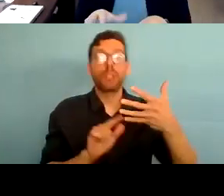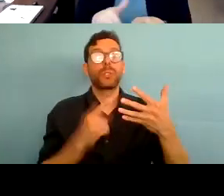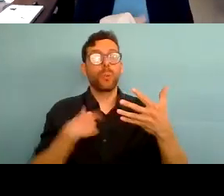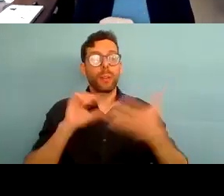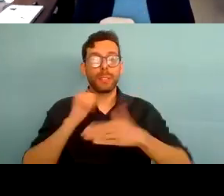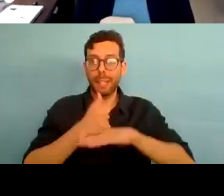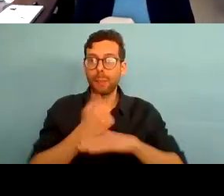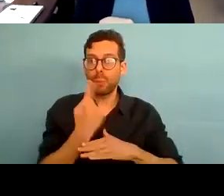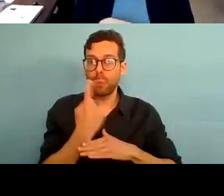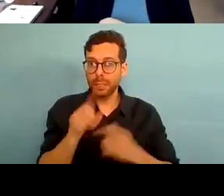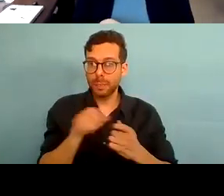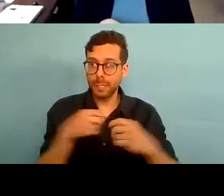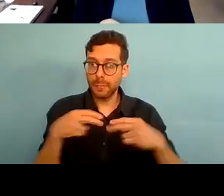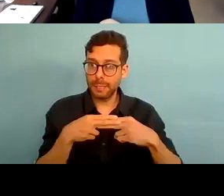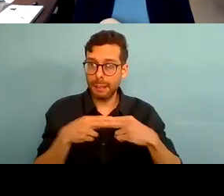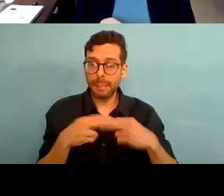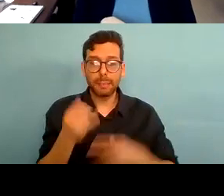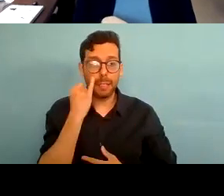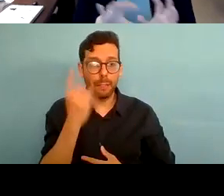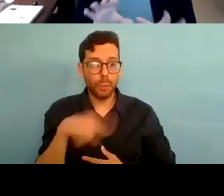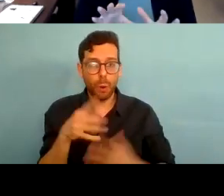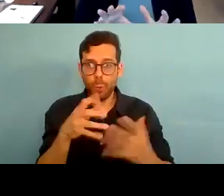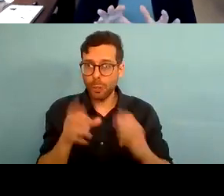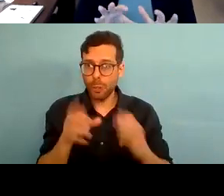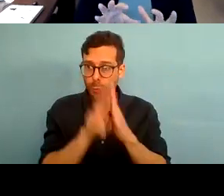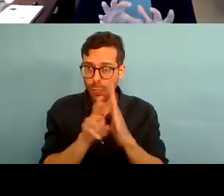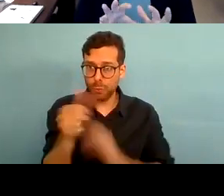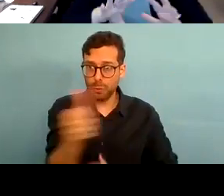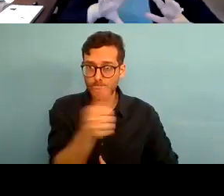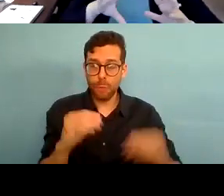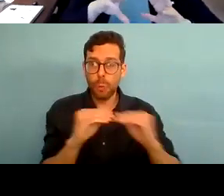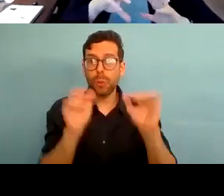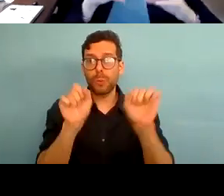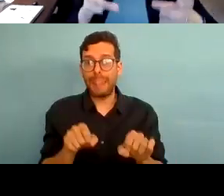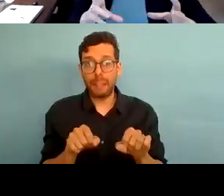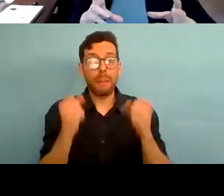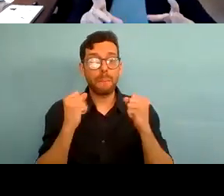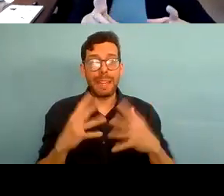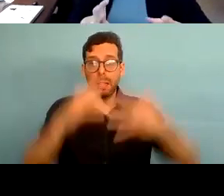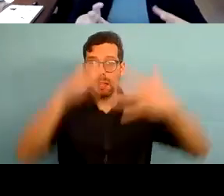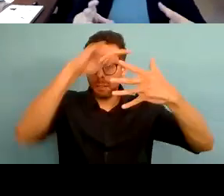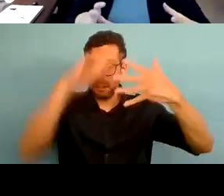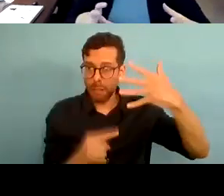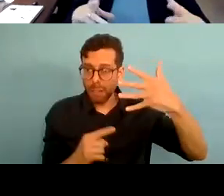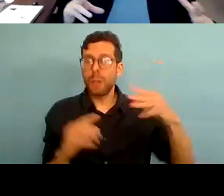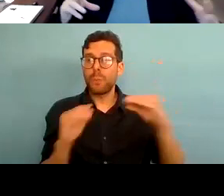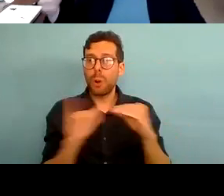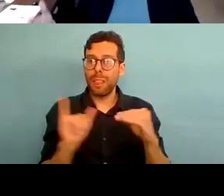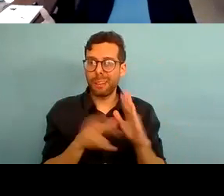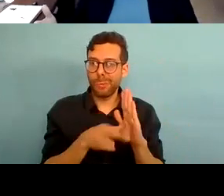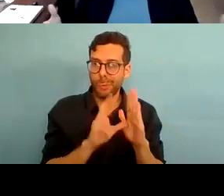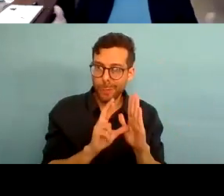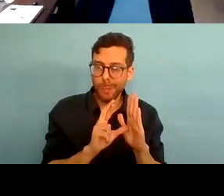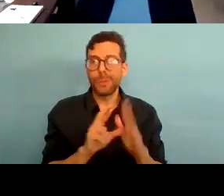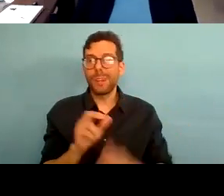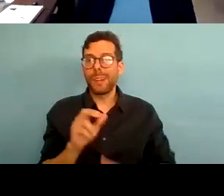deeper into any of this, then you certainly can. Many of these references are more of in a review category. Rather than giving you 2, 3, 4